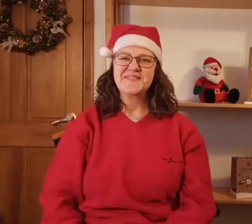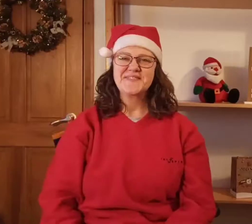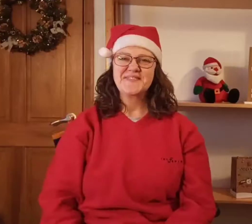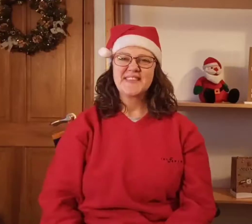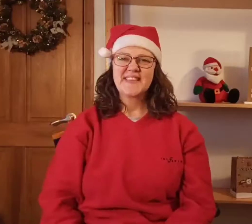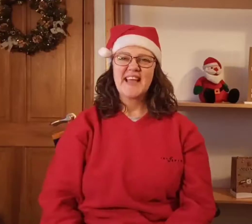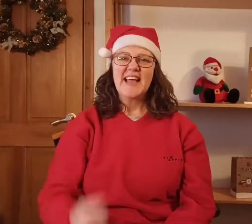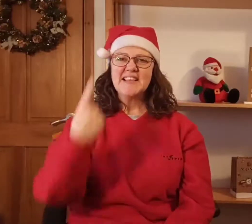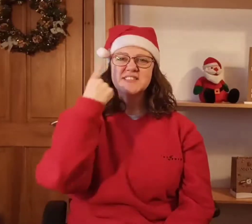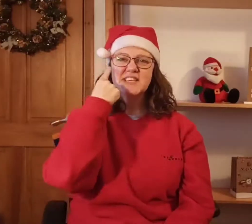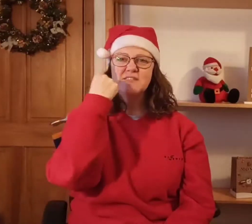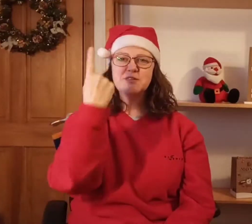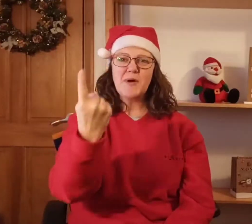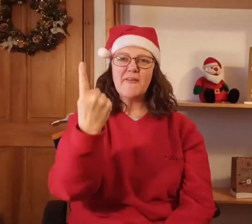See you tomorrow.